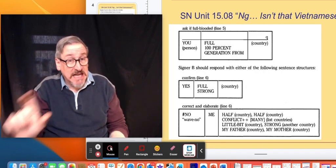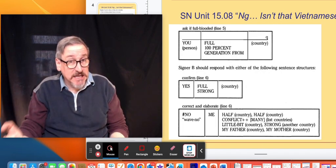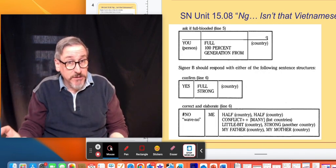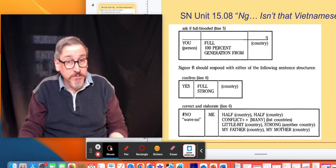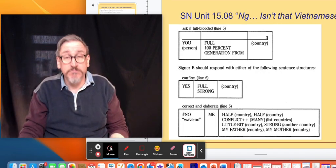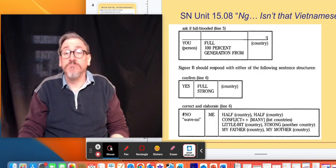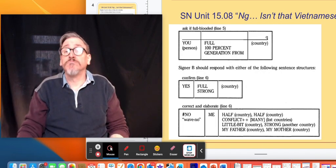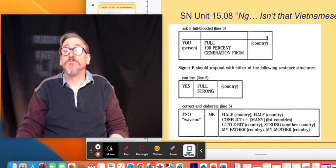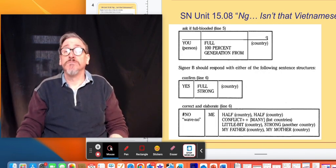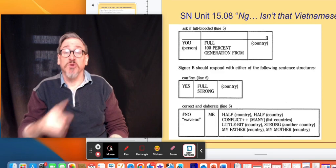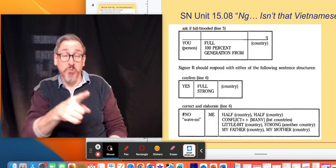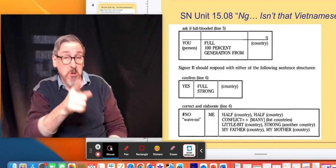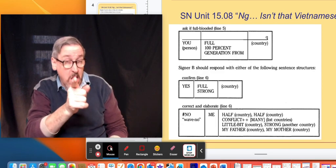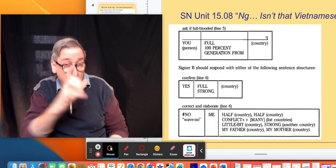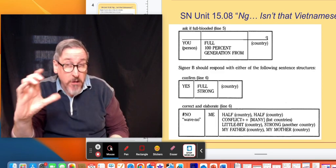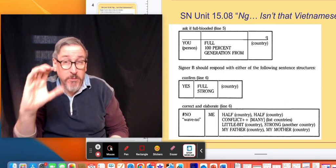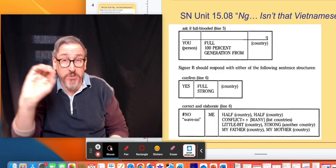Italian,